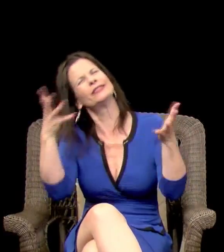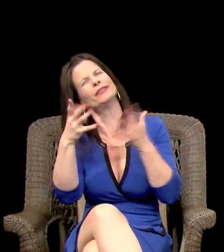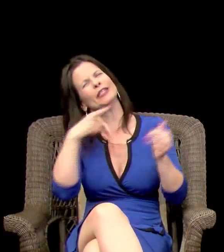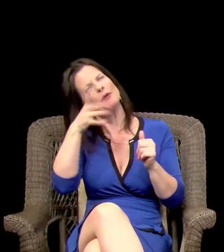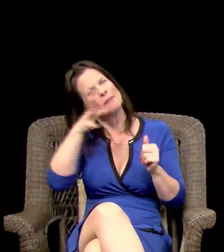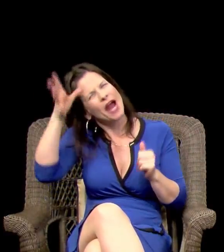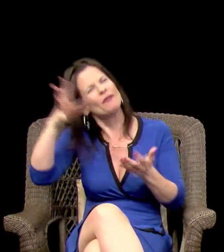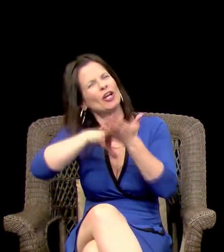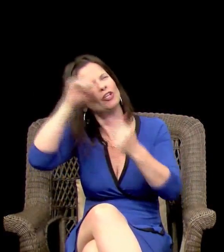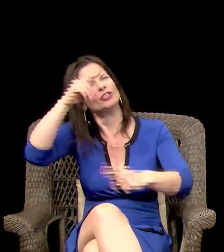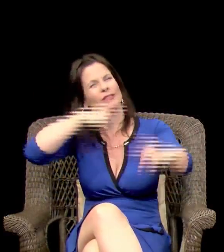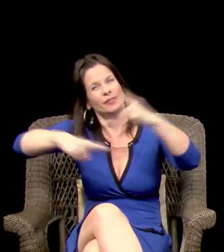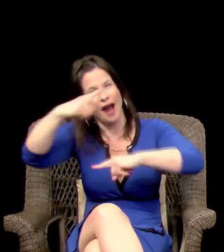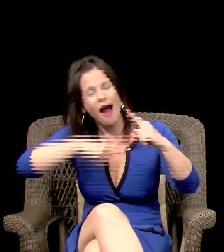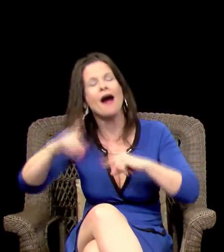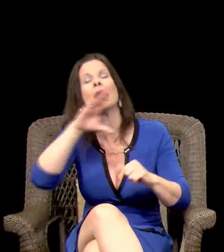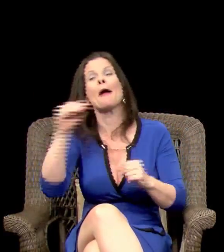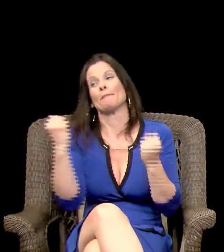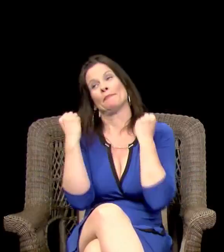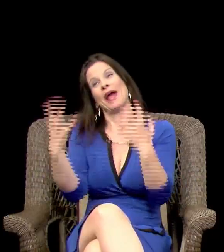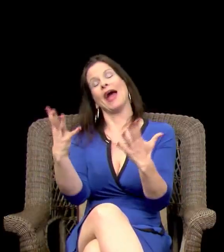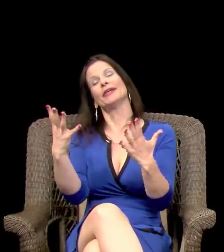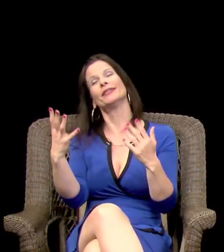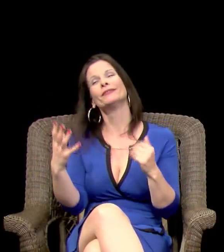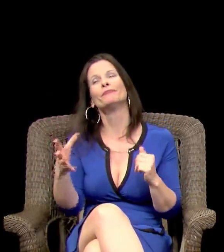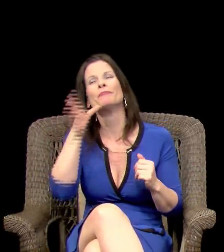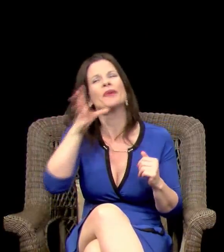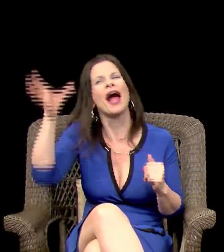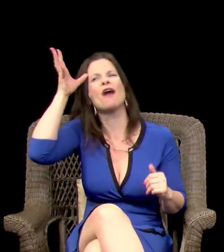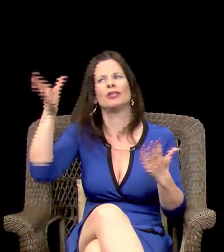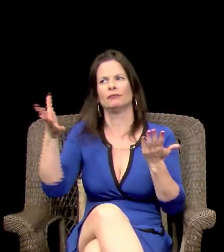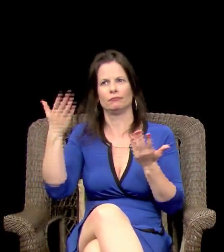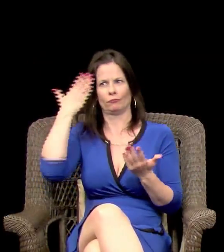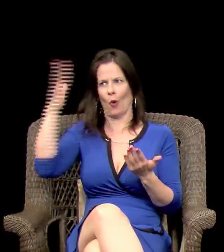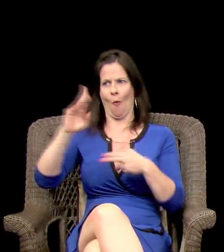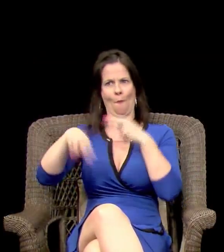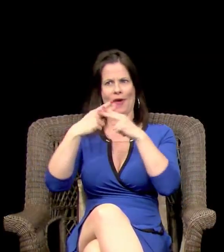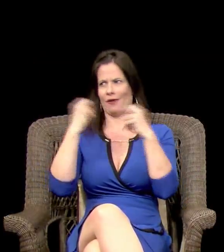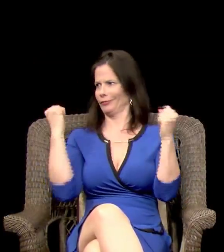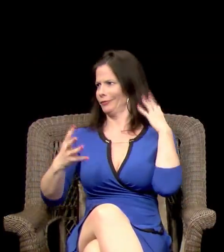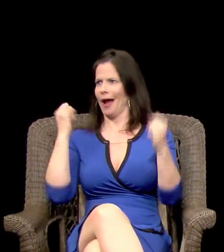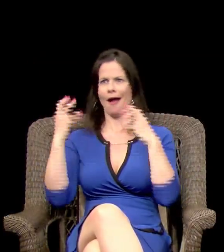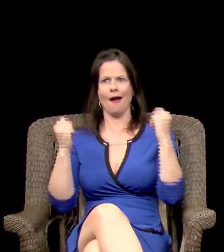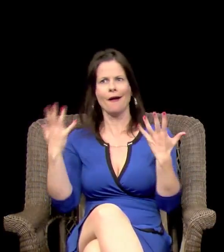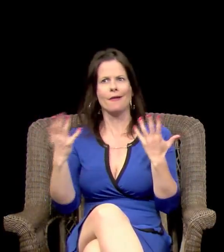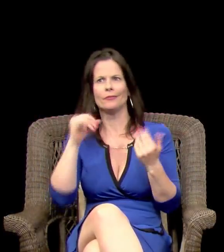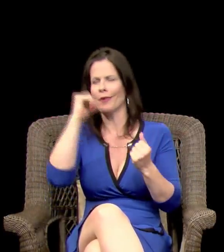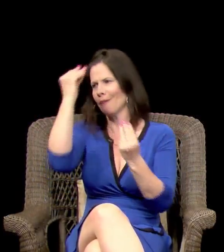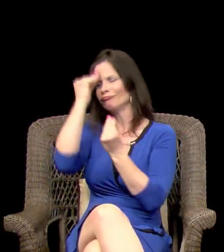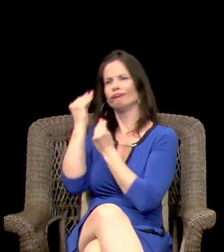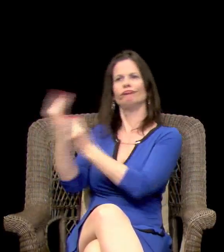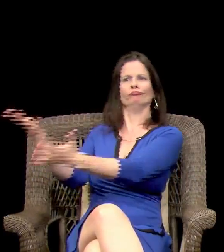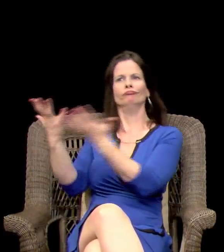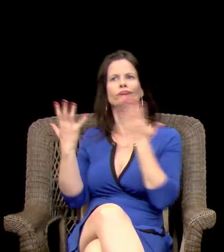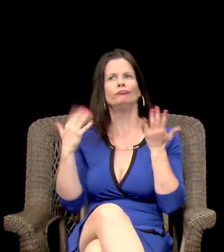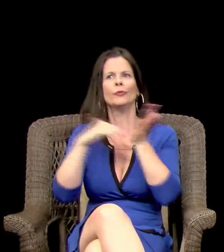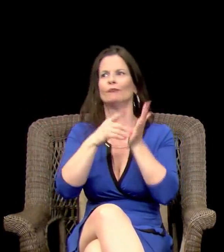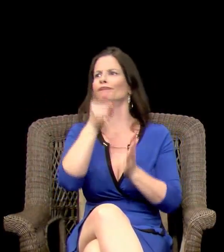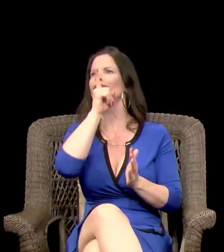to sign, and it's encouraging deaf parents to sign. And there's so many hearing parents who do not